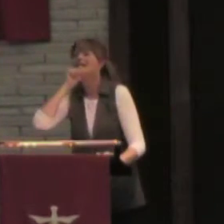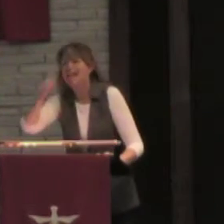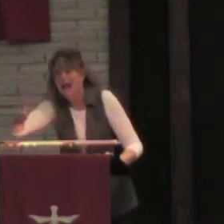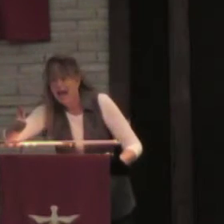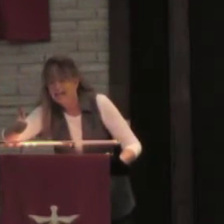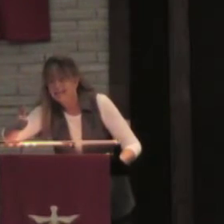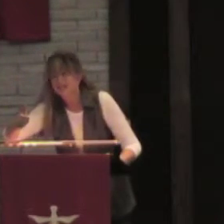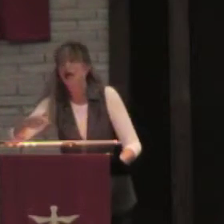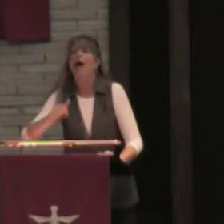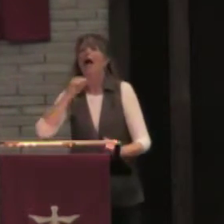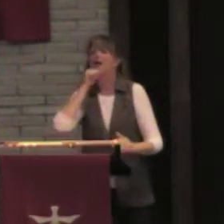key.